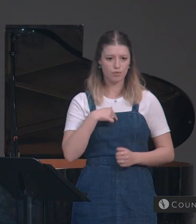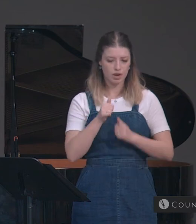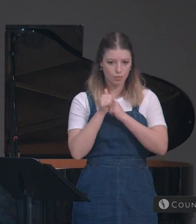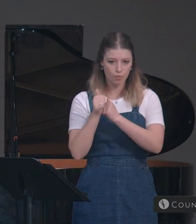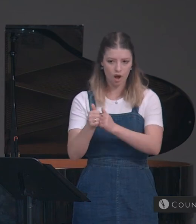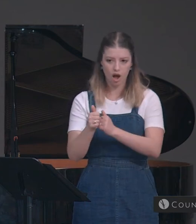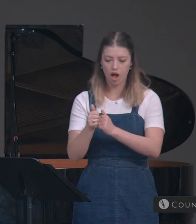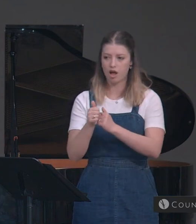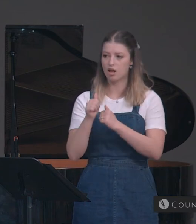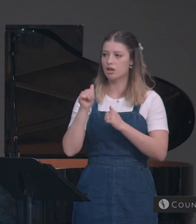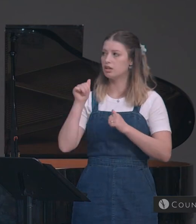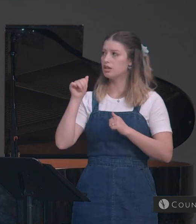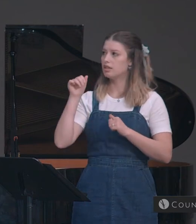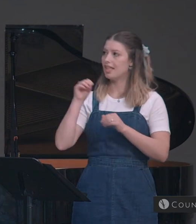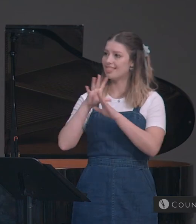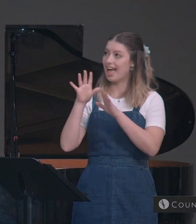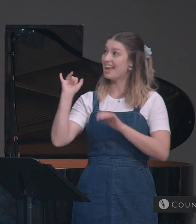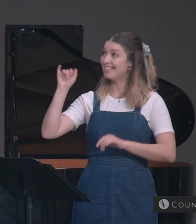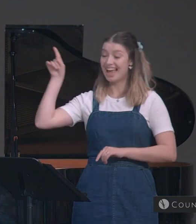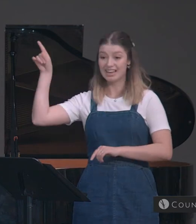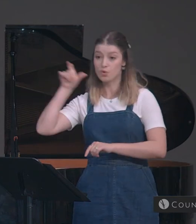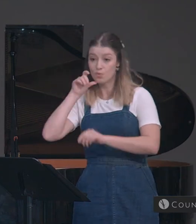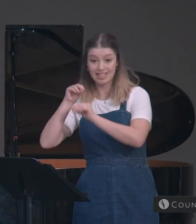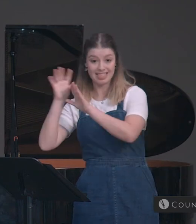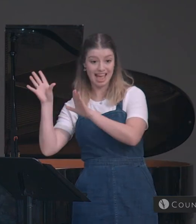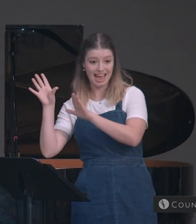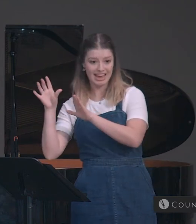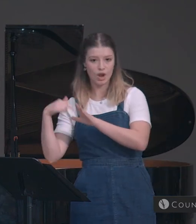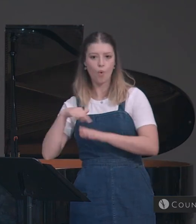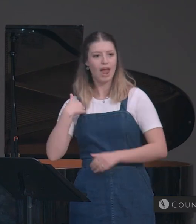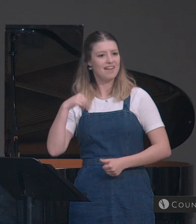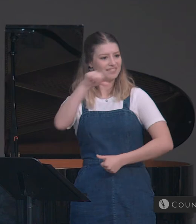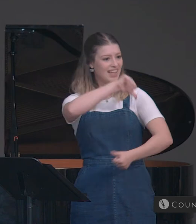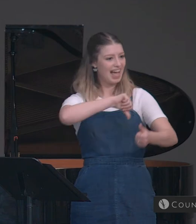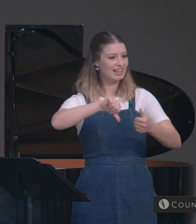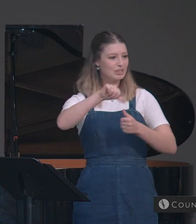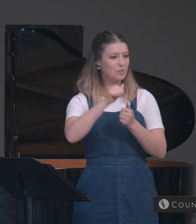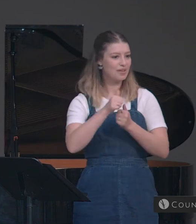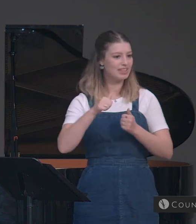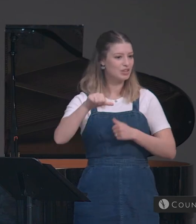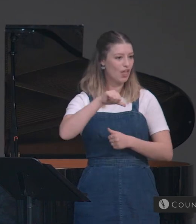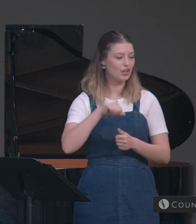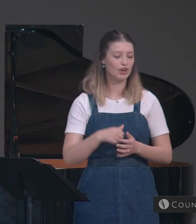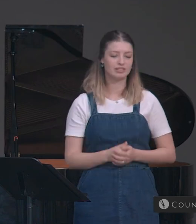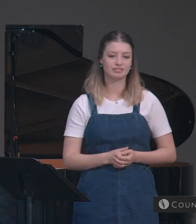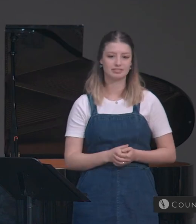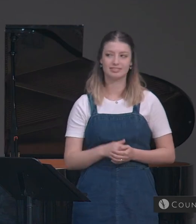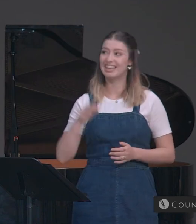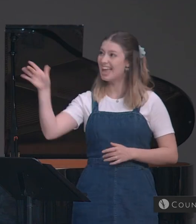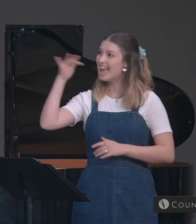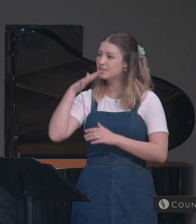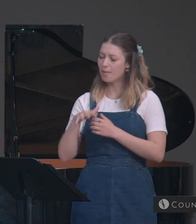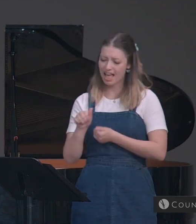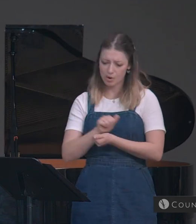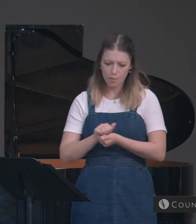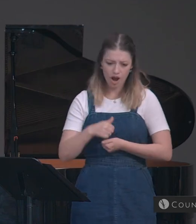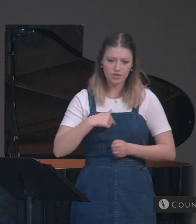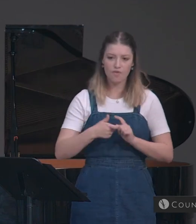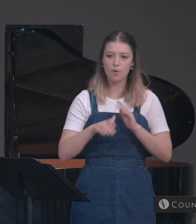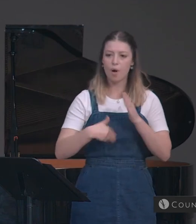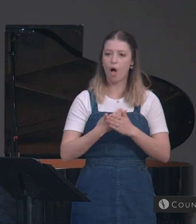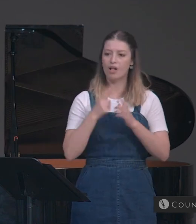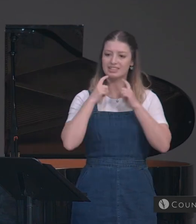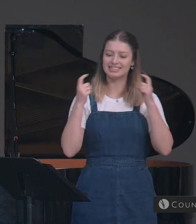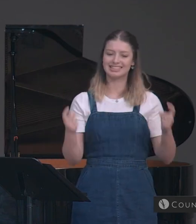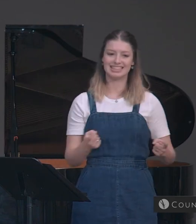light, as He is in the light, we have fellowship with one another, and the blood of Jesus cleanses us from all